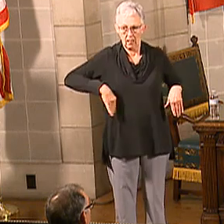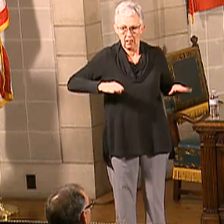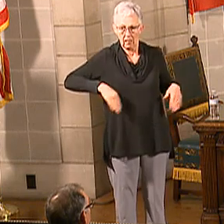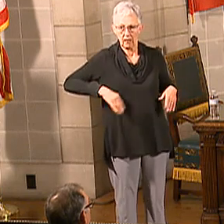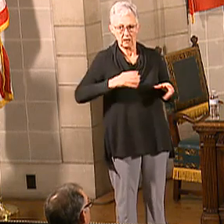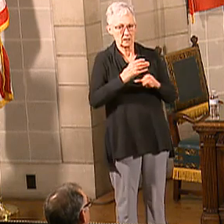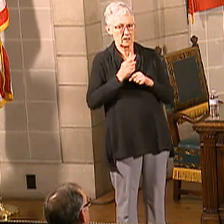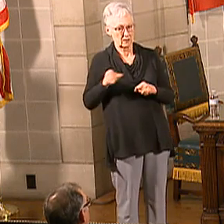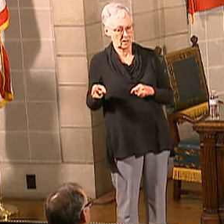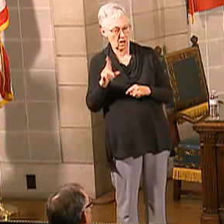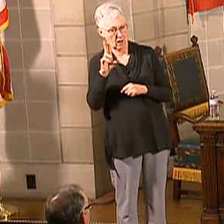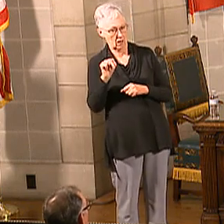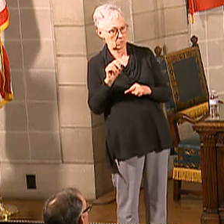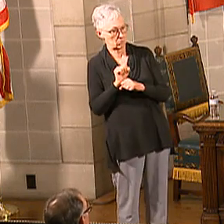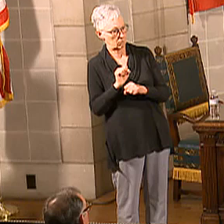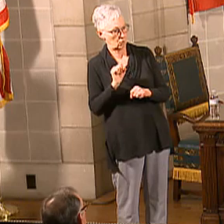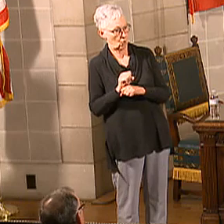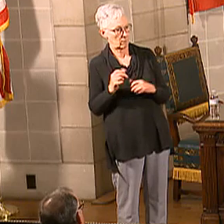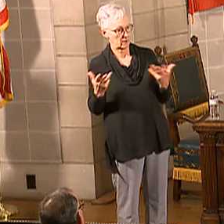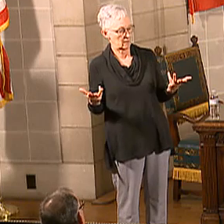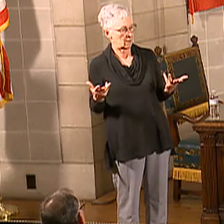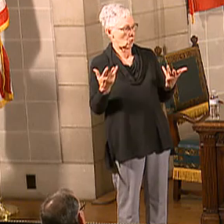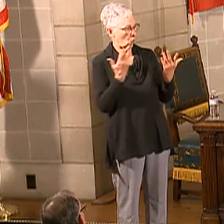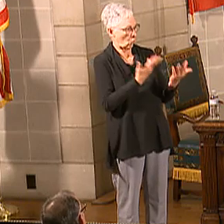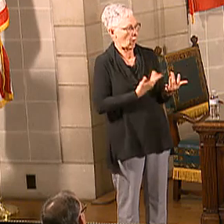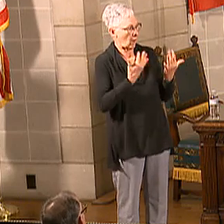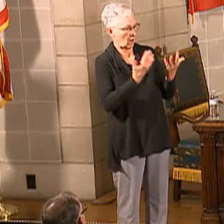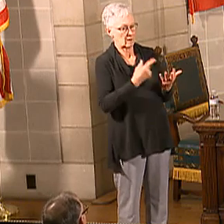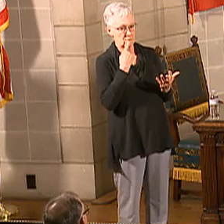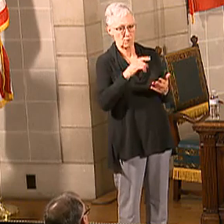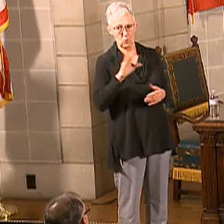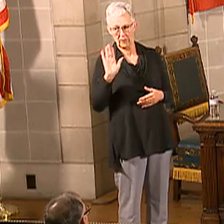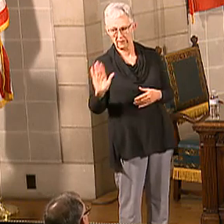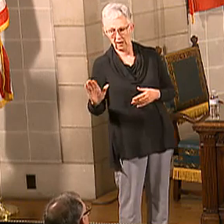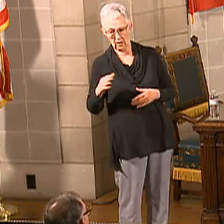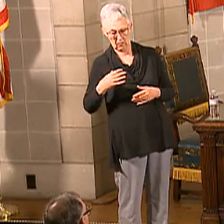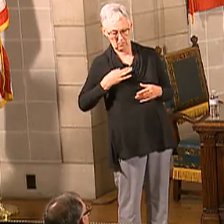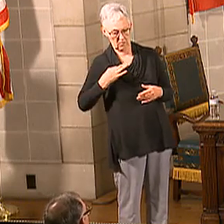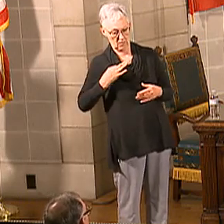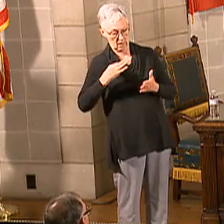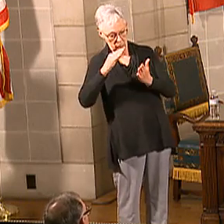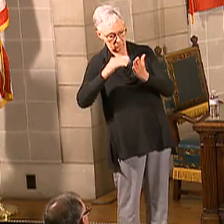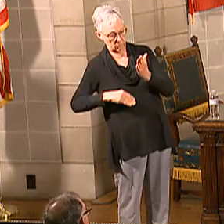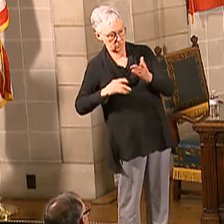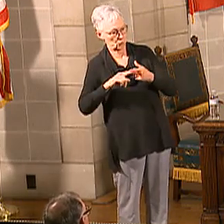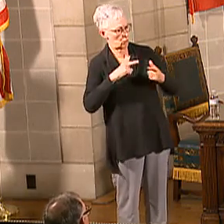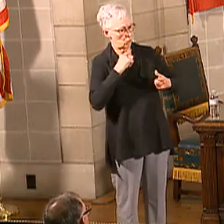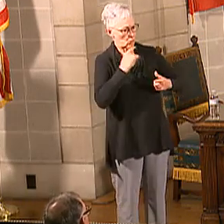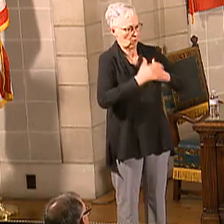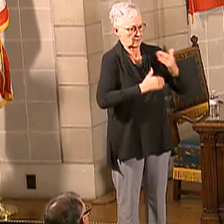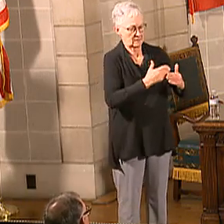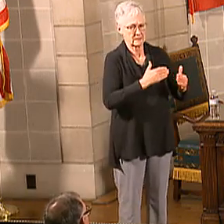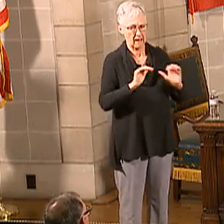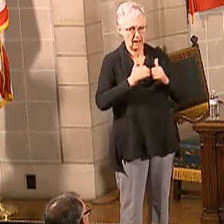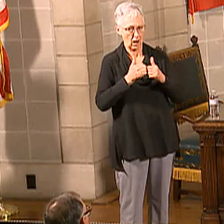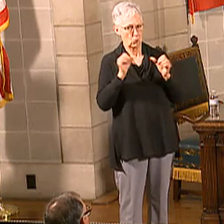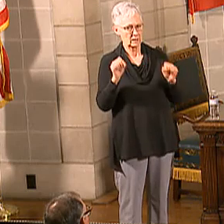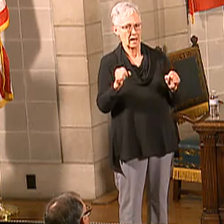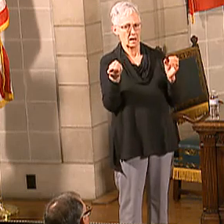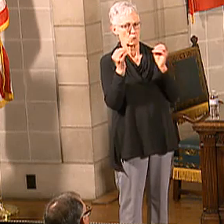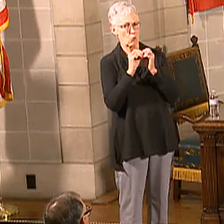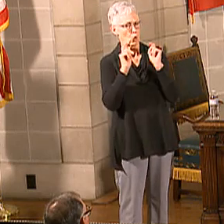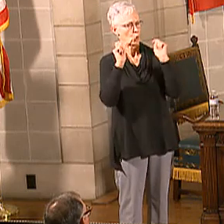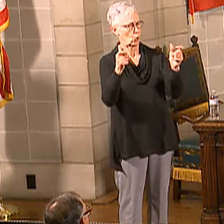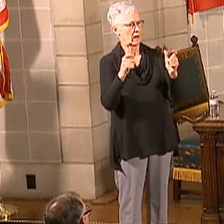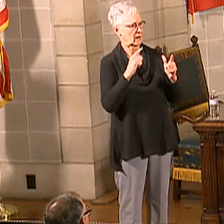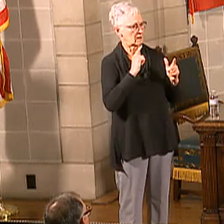timelines on when claims will be getting processed and what we can do to expedite this process. So again, I think Commissioner Albin laid